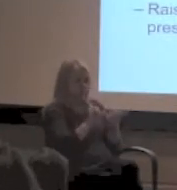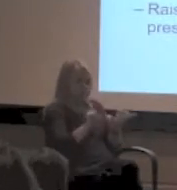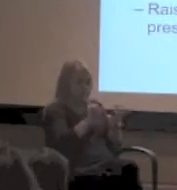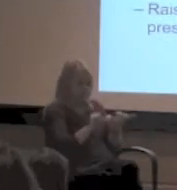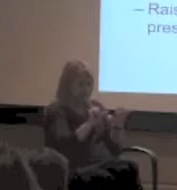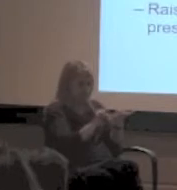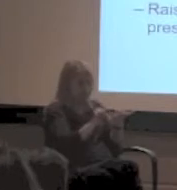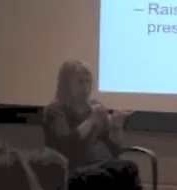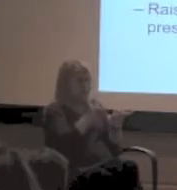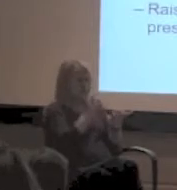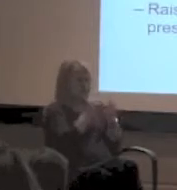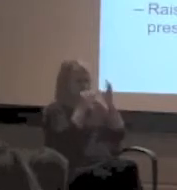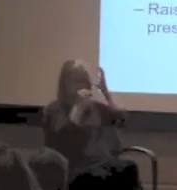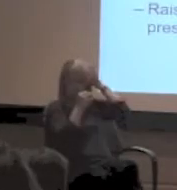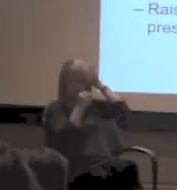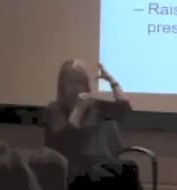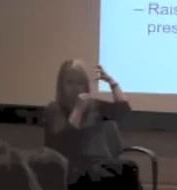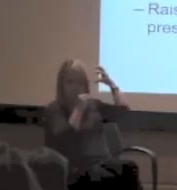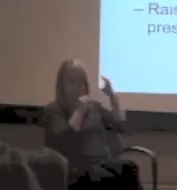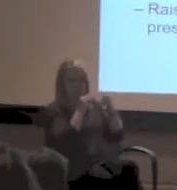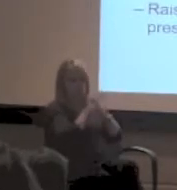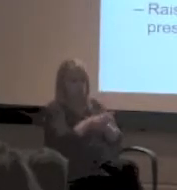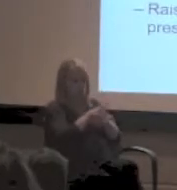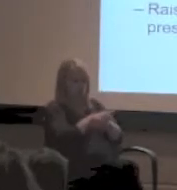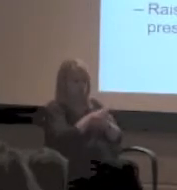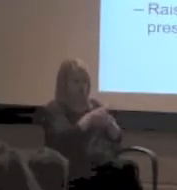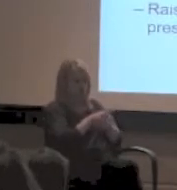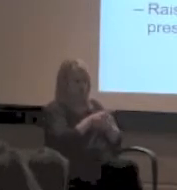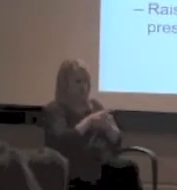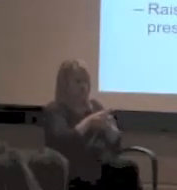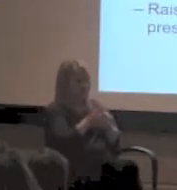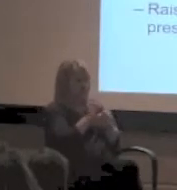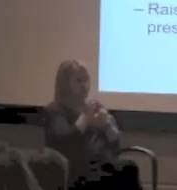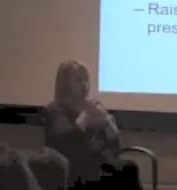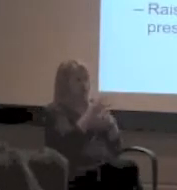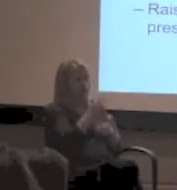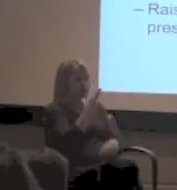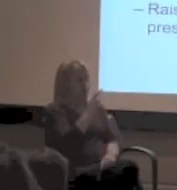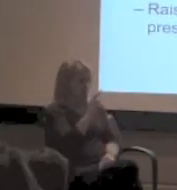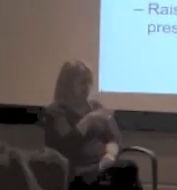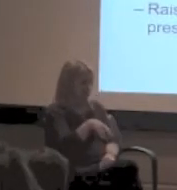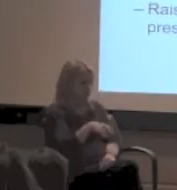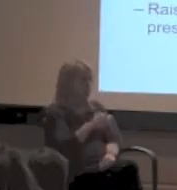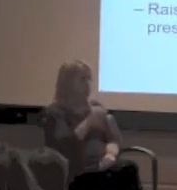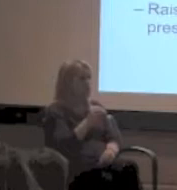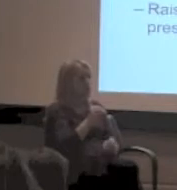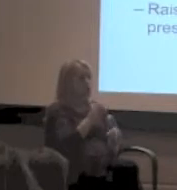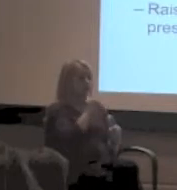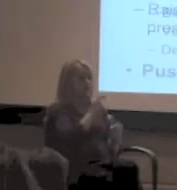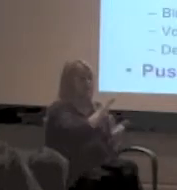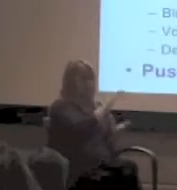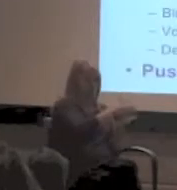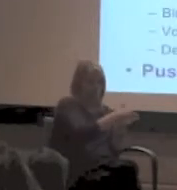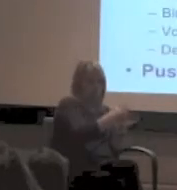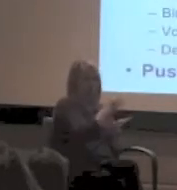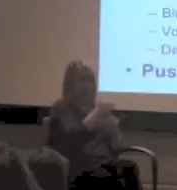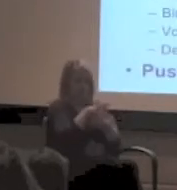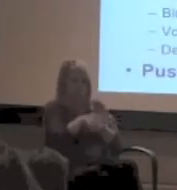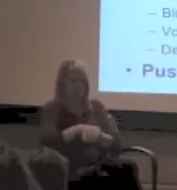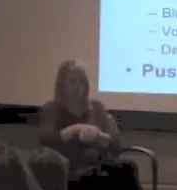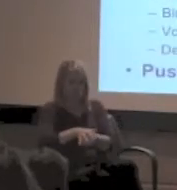then pressure starts to develop, and that's hydrocephalus. So hydrocephalus is volume and pressure. Pressure is